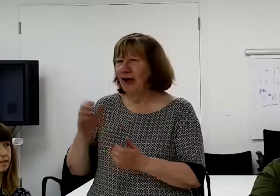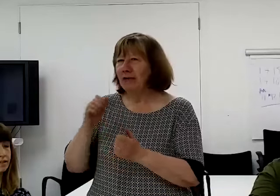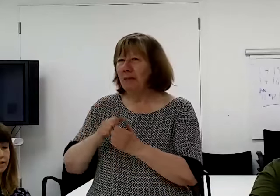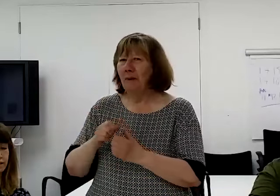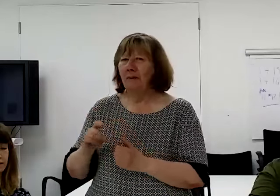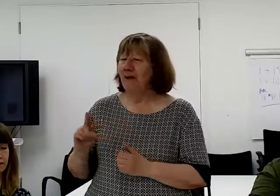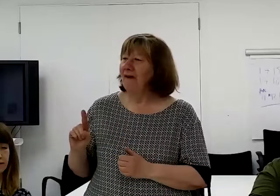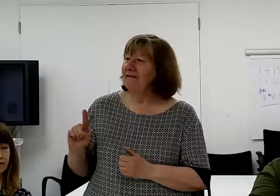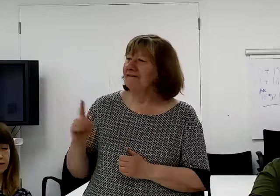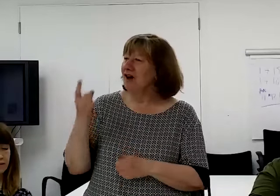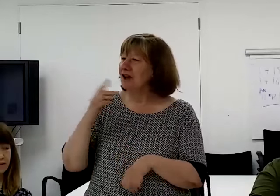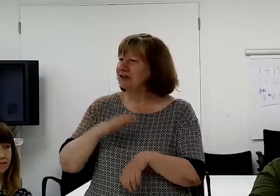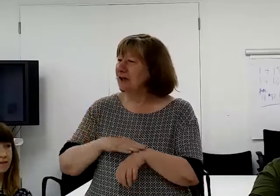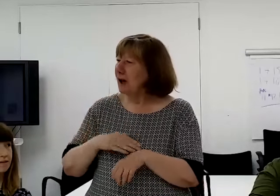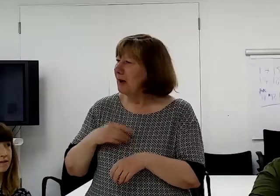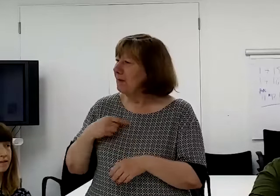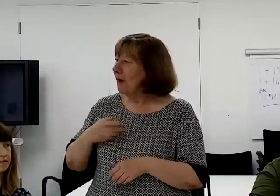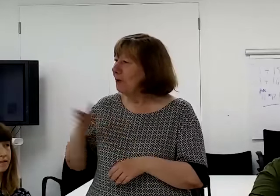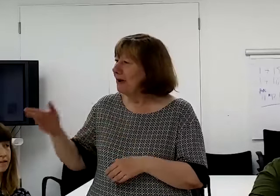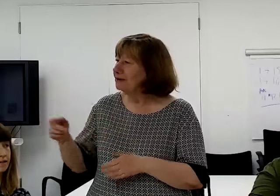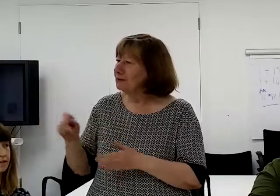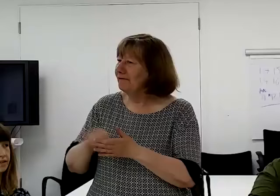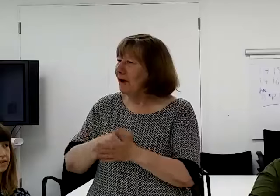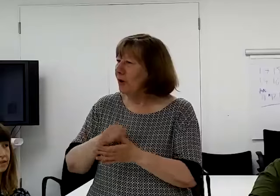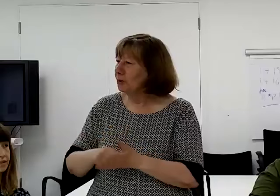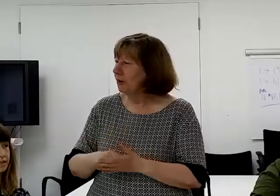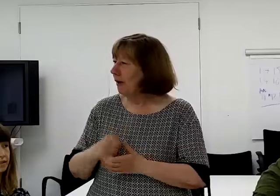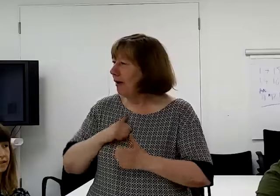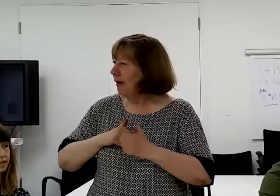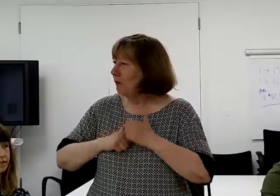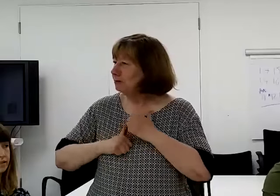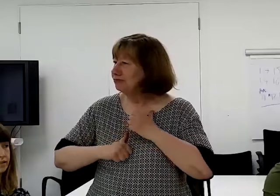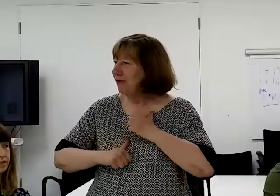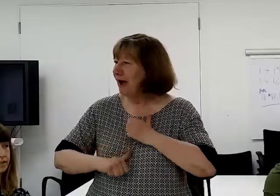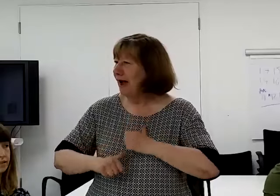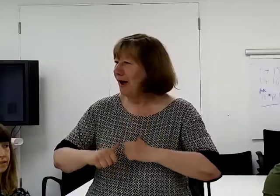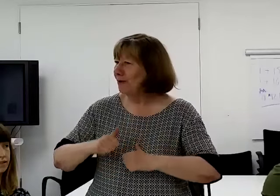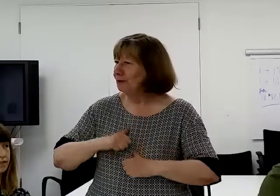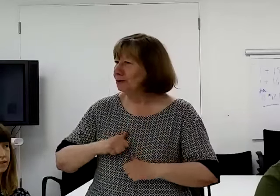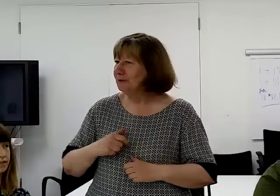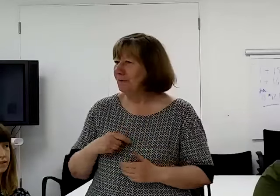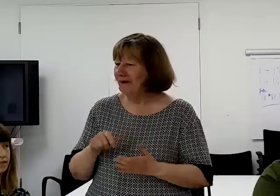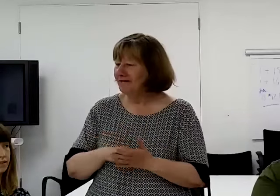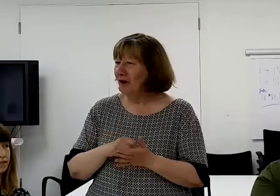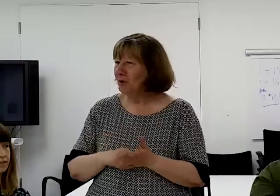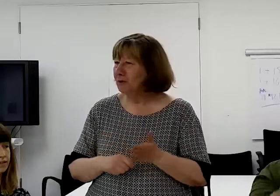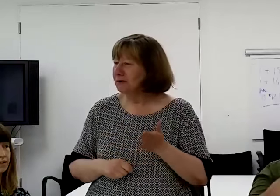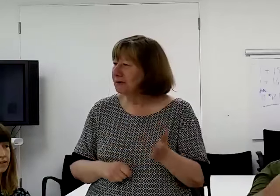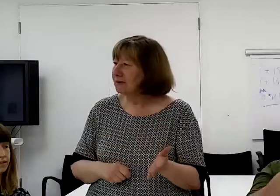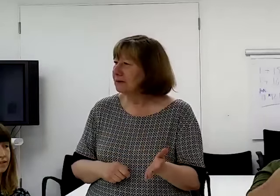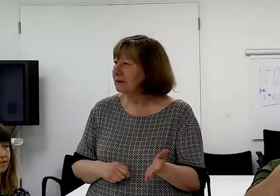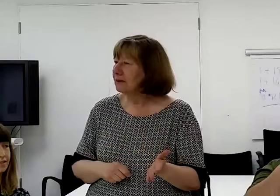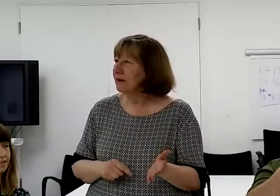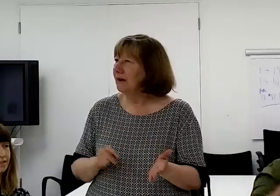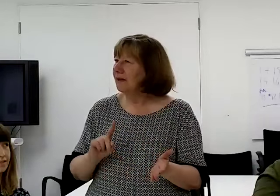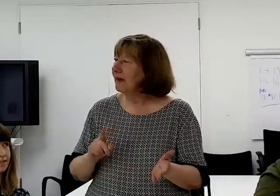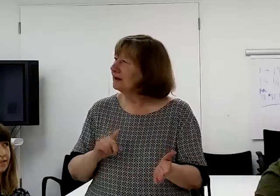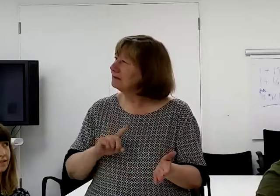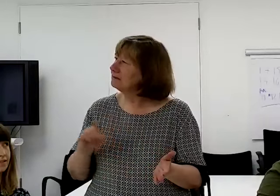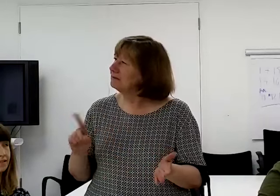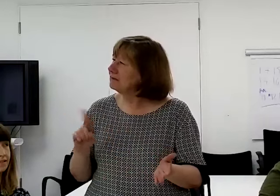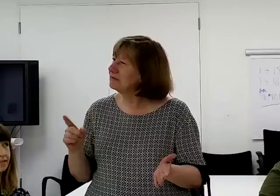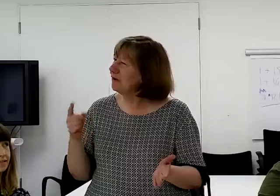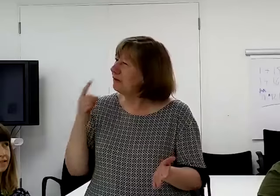I've always voted. I remember the first time I went to vote. I was so proud of myself for